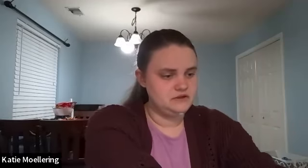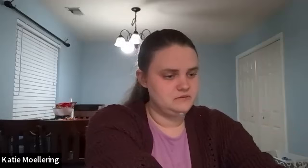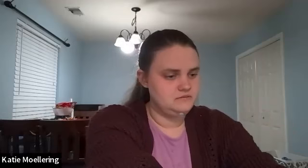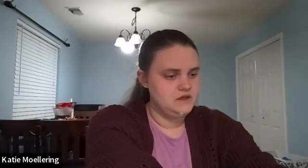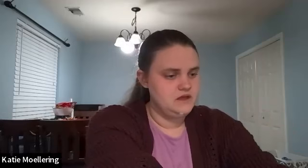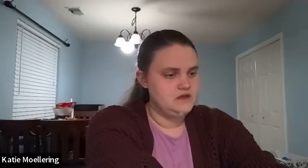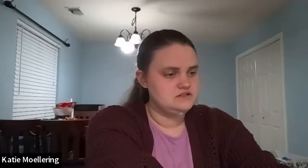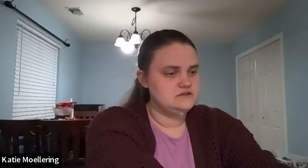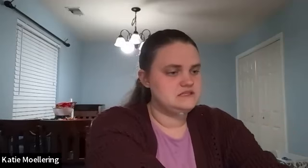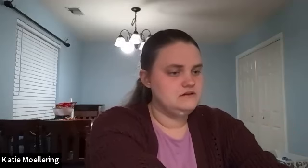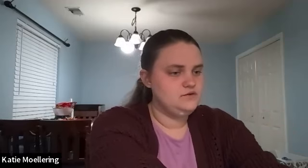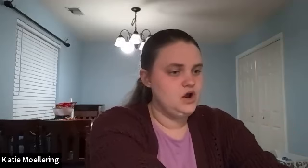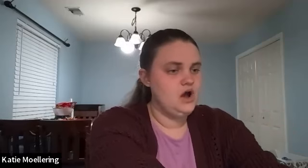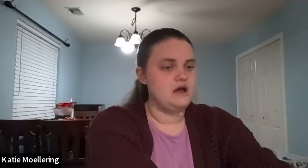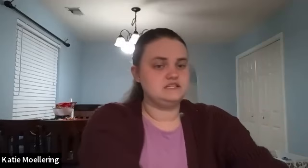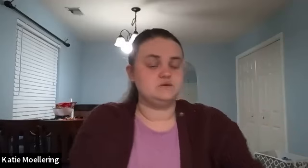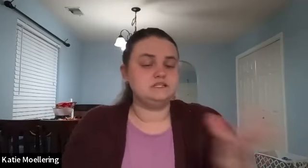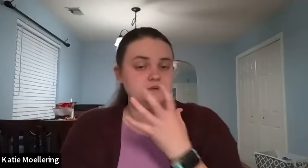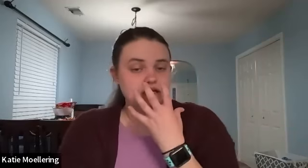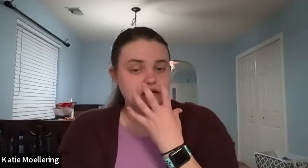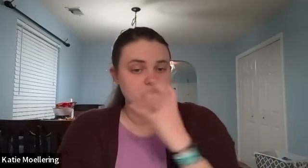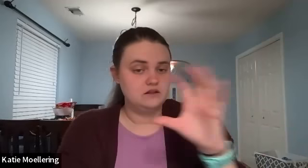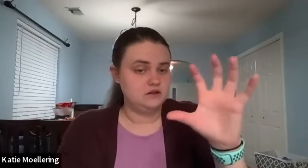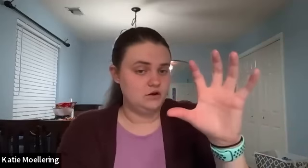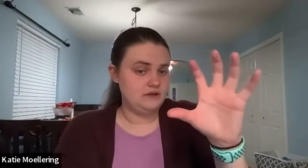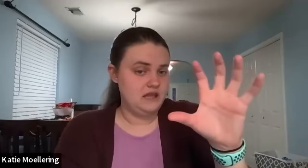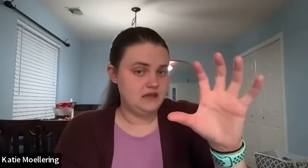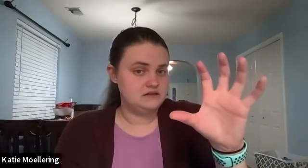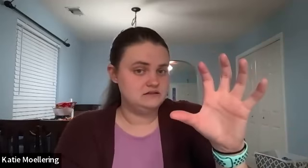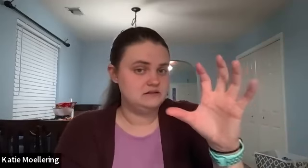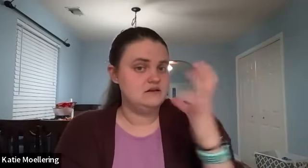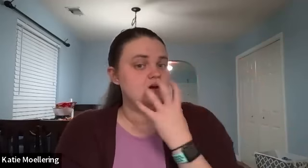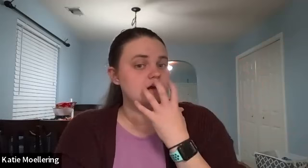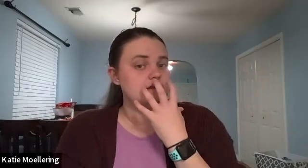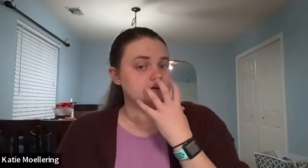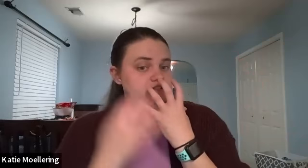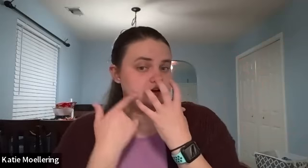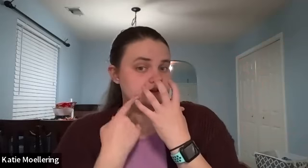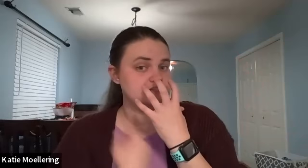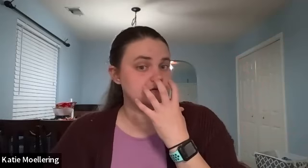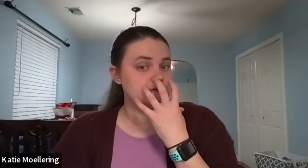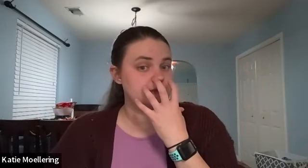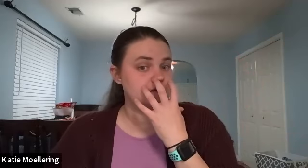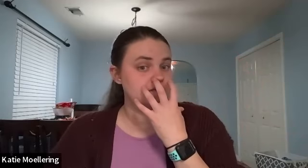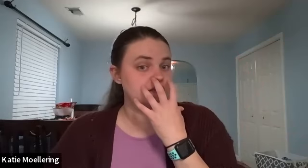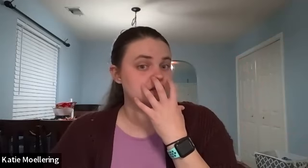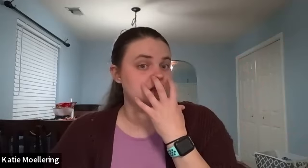them. So the sign for hot is going to be like your open hand. And you're going to start facing your mouth and you're going to go